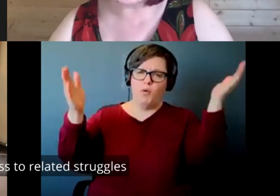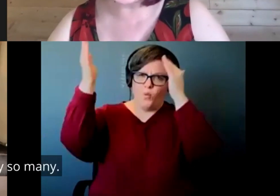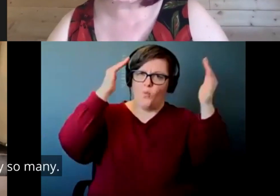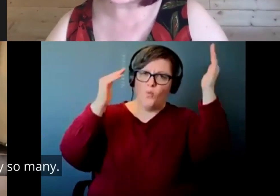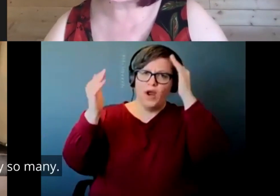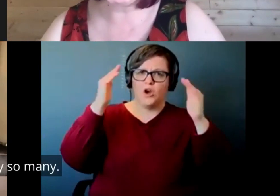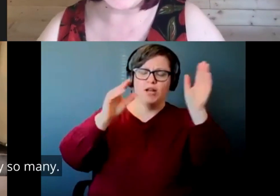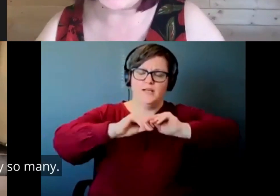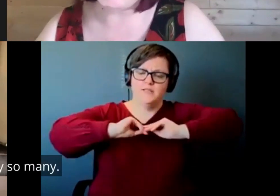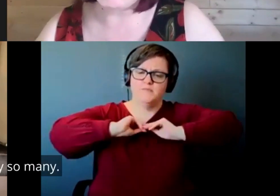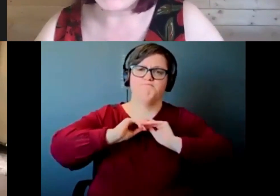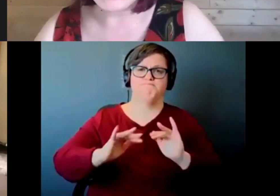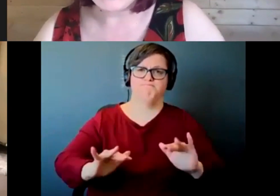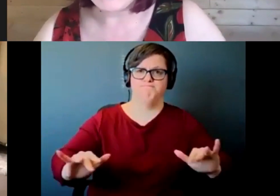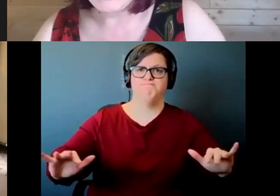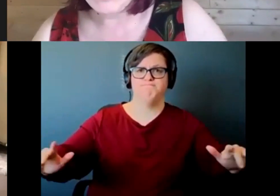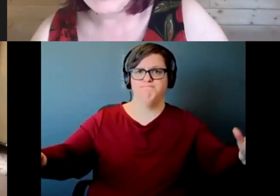struggles faced by so many.